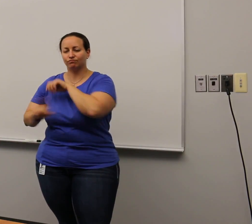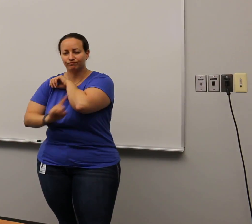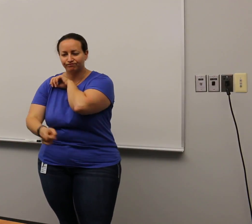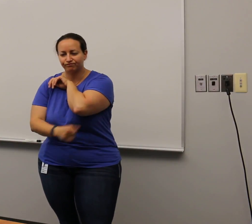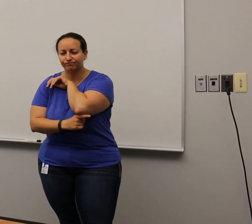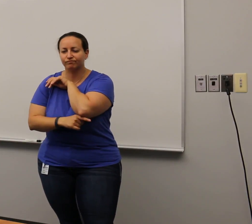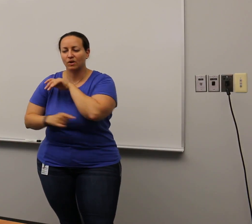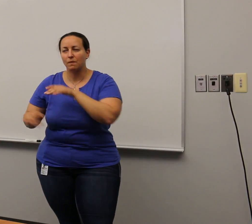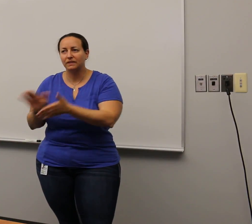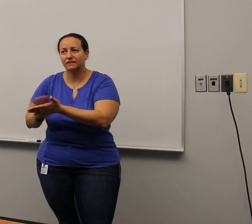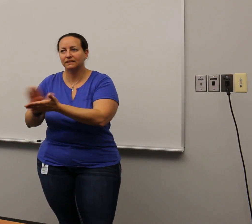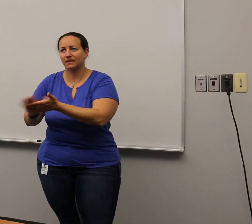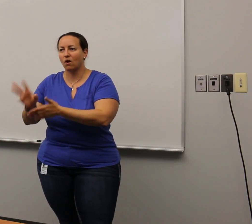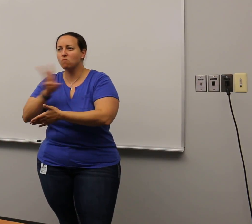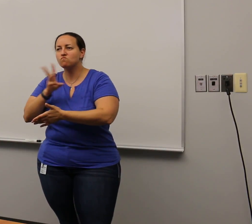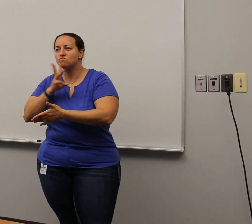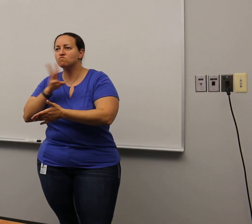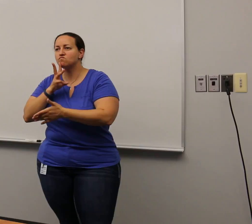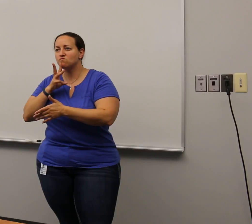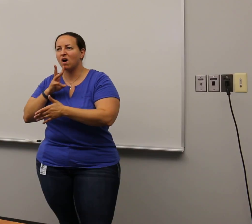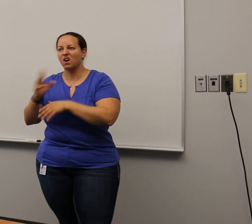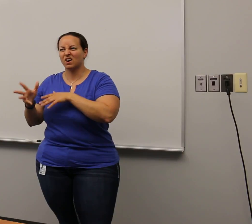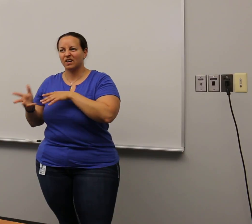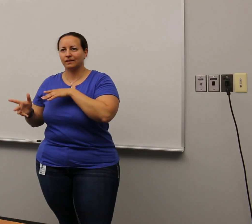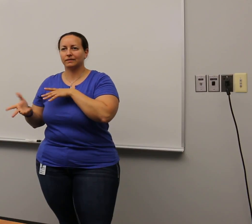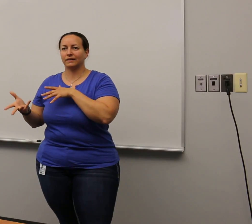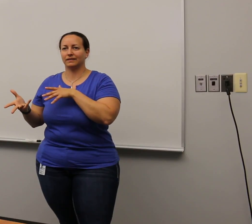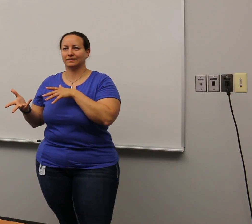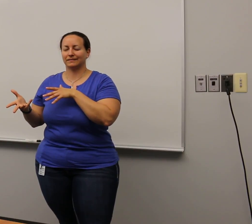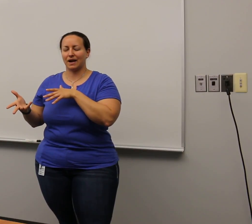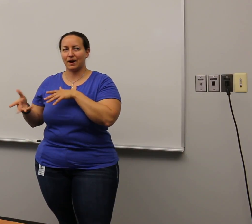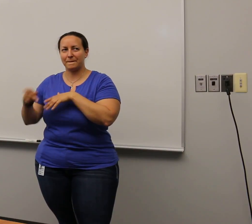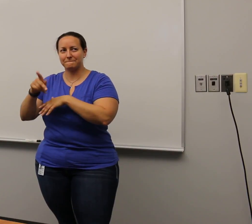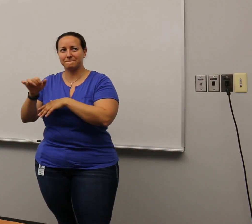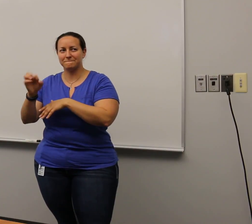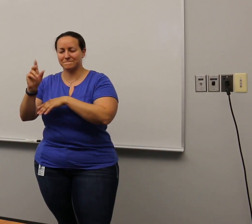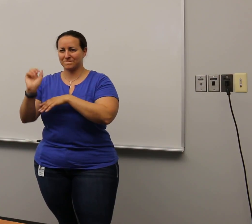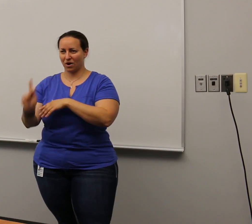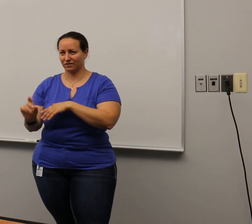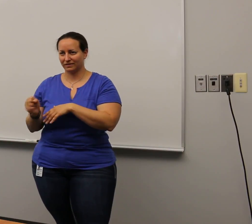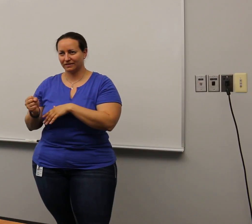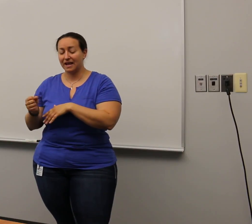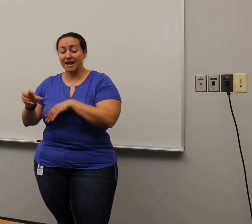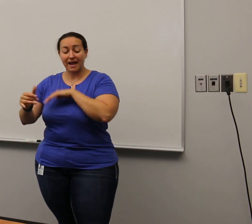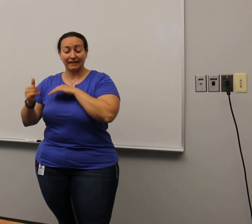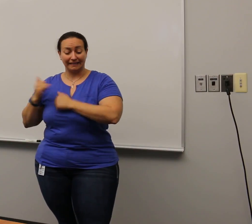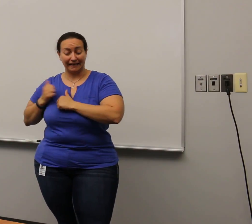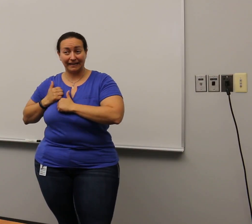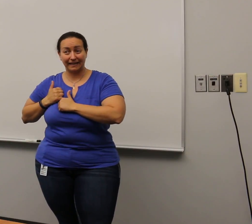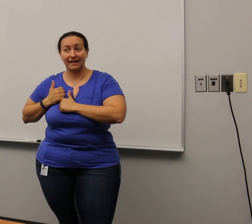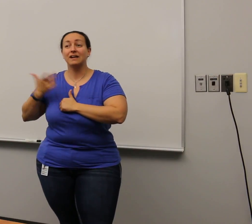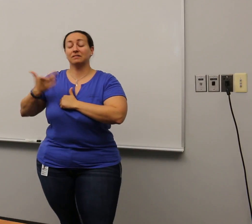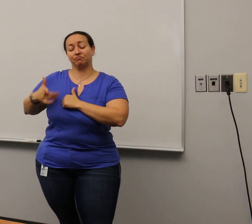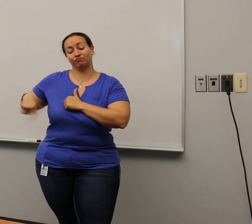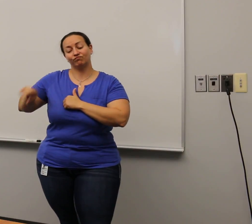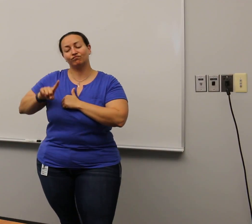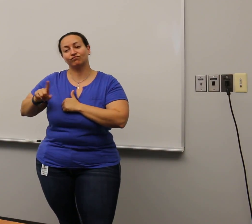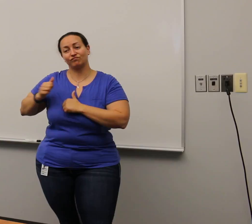water and sewage, libraries, and parks and recreation. In Canada, we vote for people to represent us at each